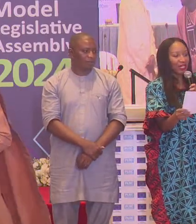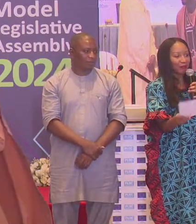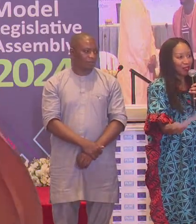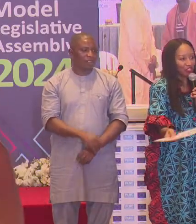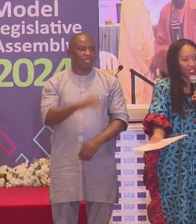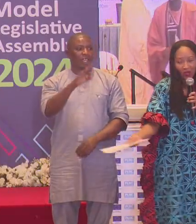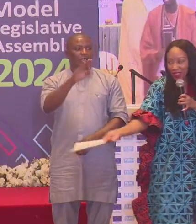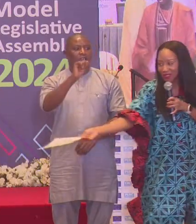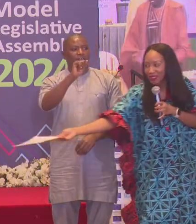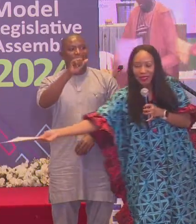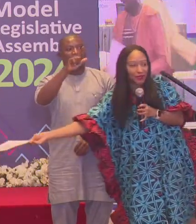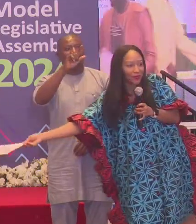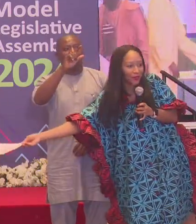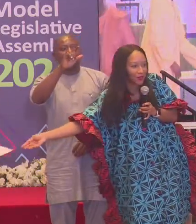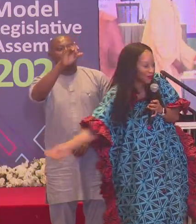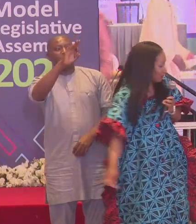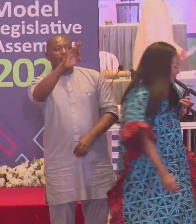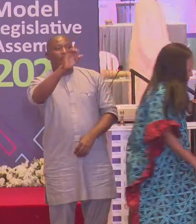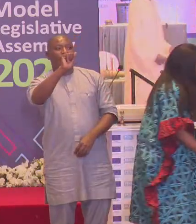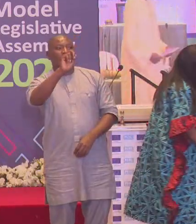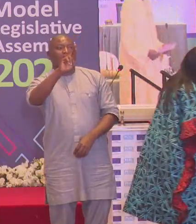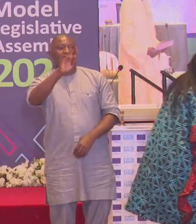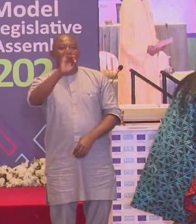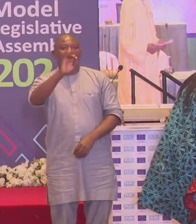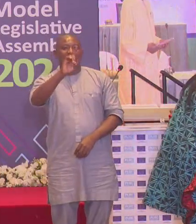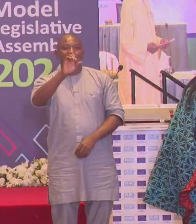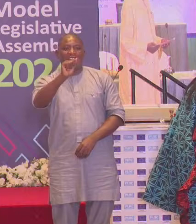Farida Bello, Jigawa State.